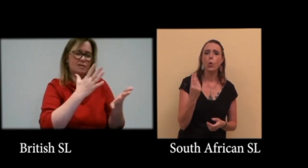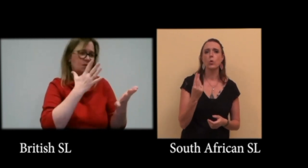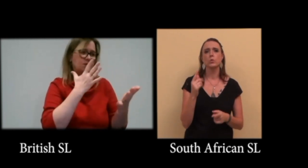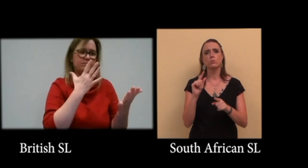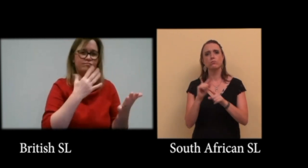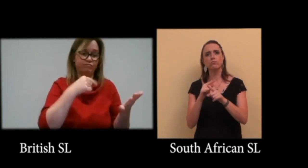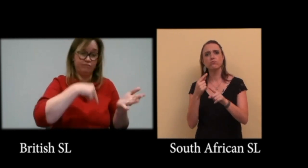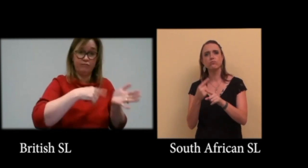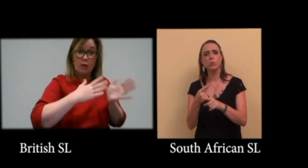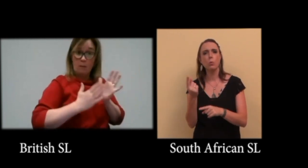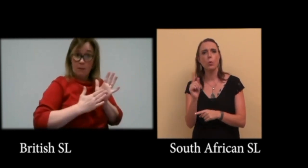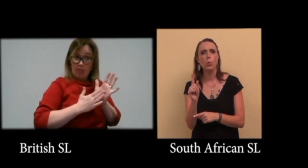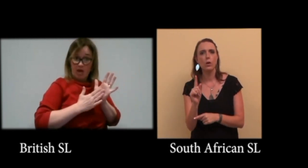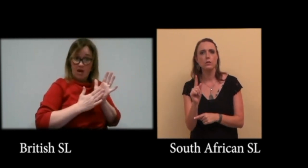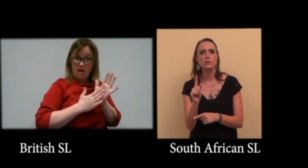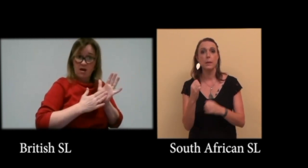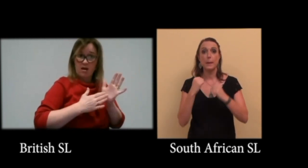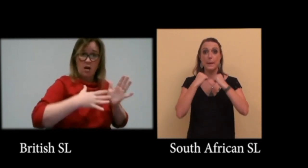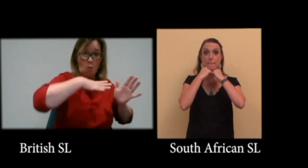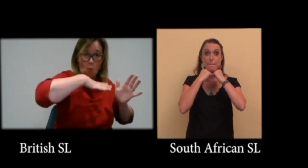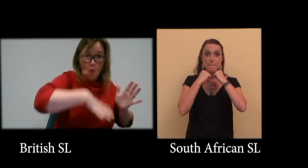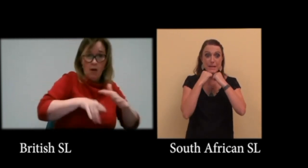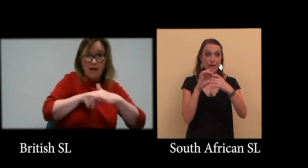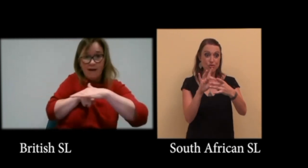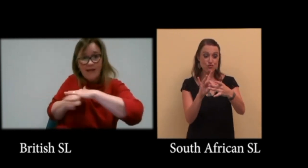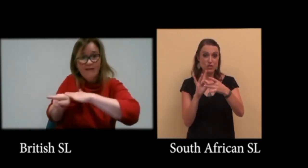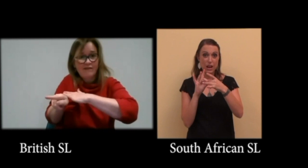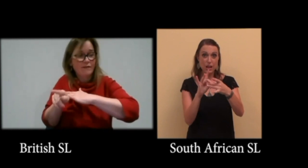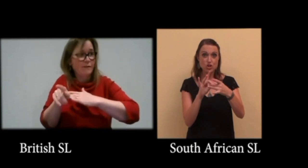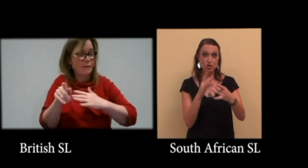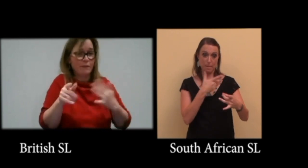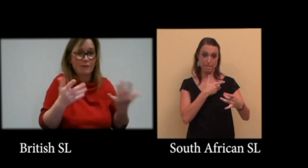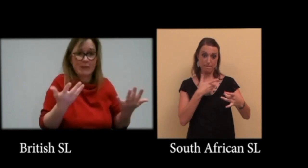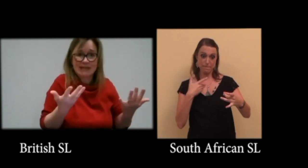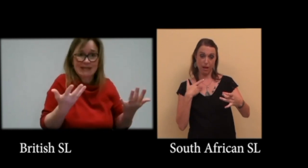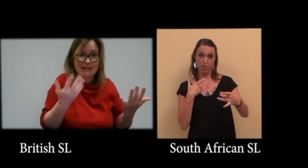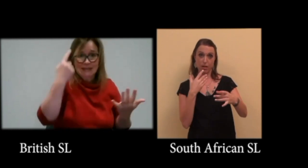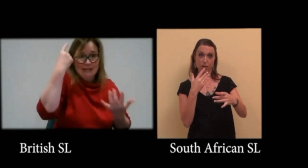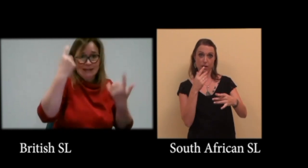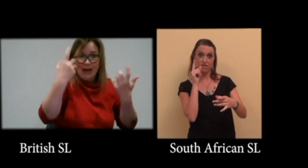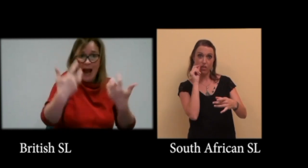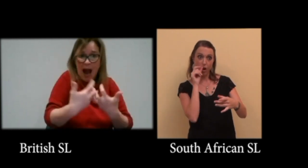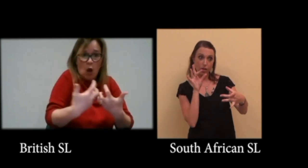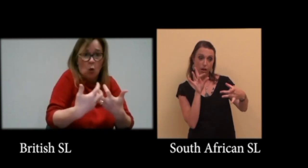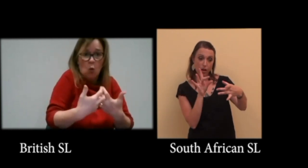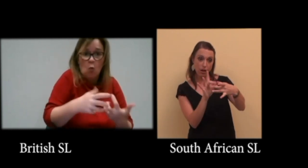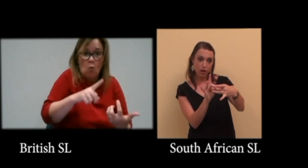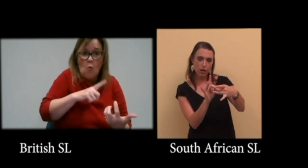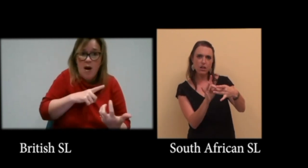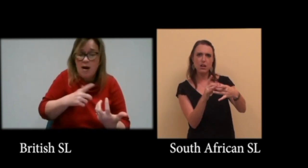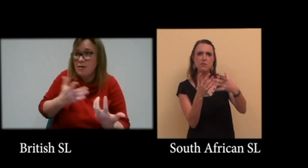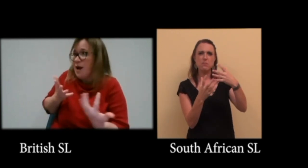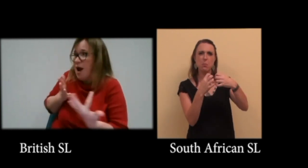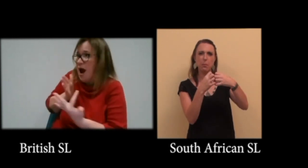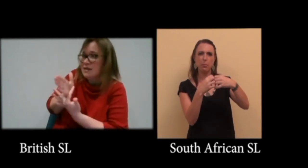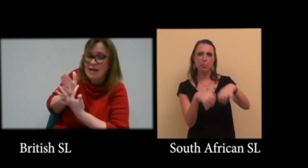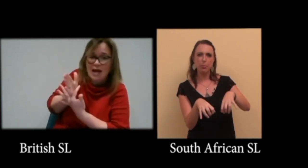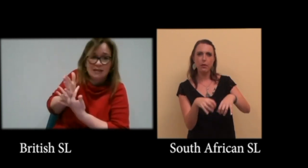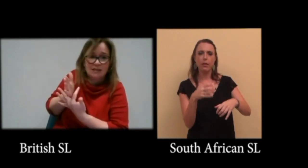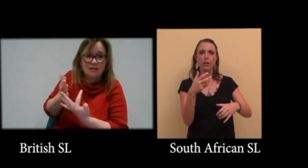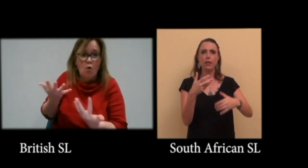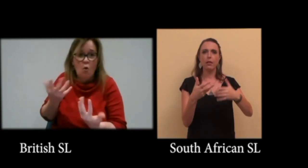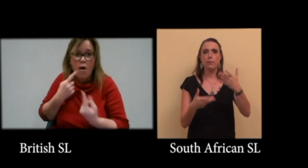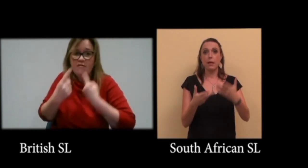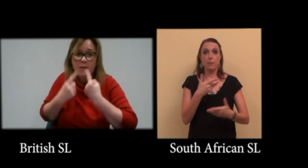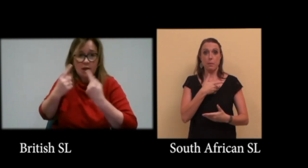There could also be the example of the actual parent relationship between mother and father breaking down. It could be